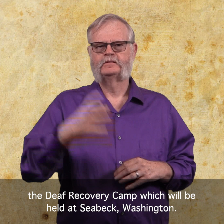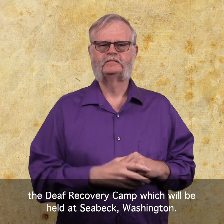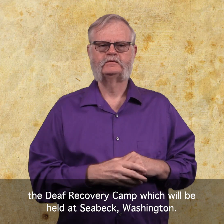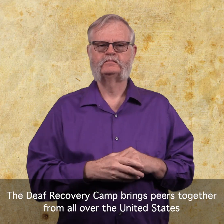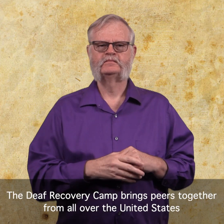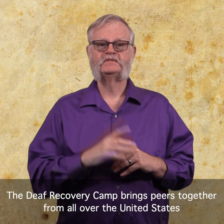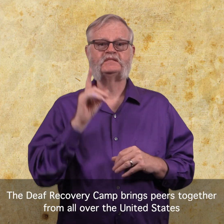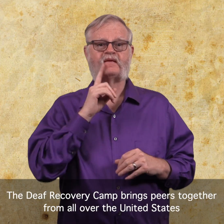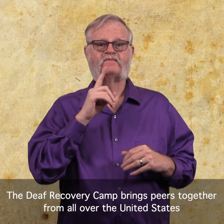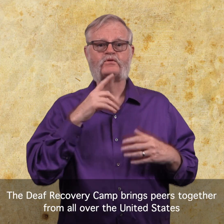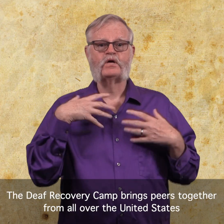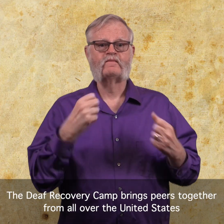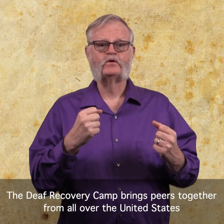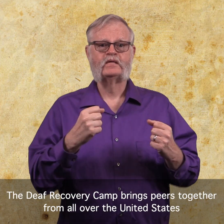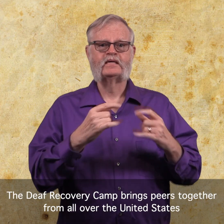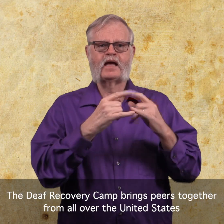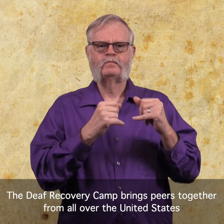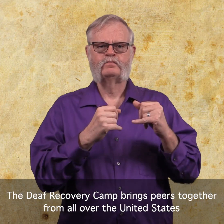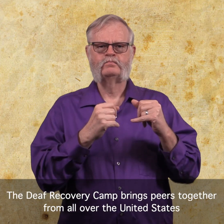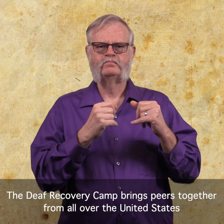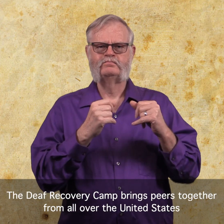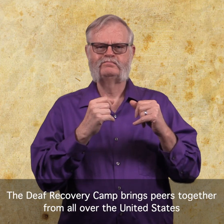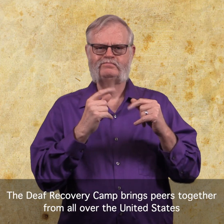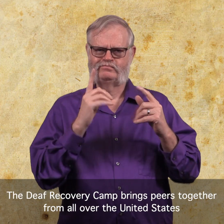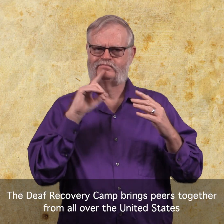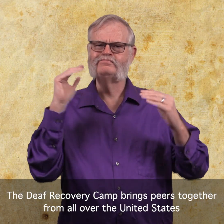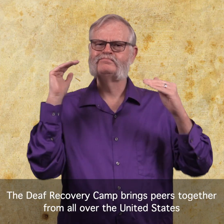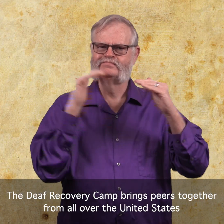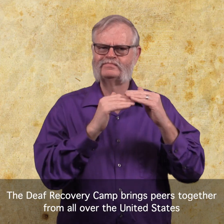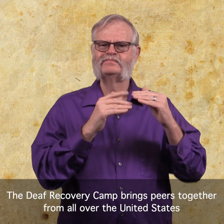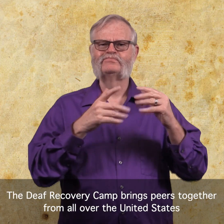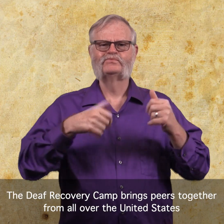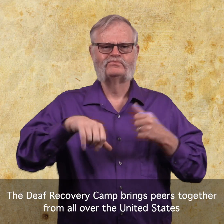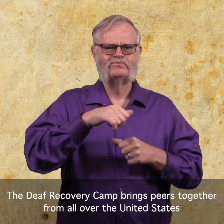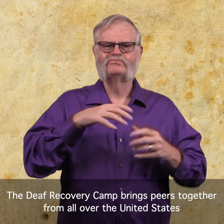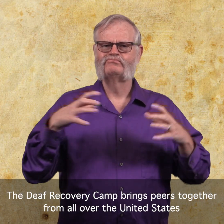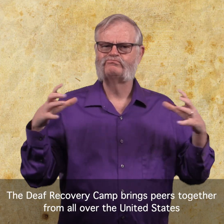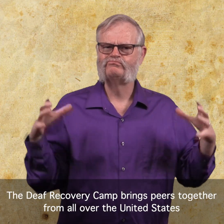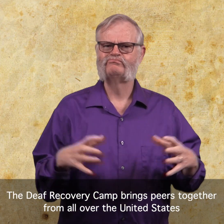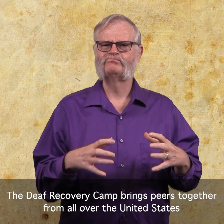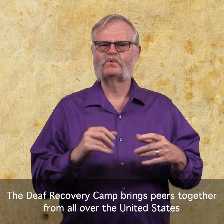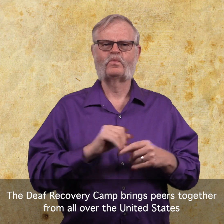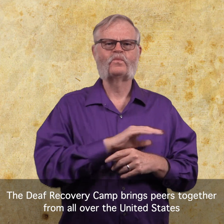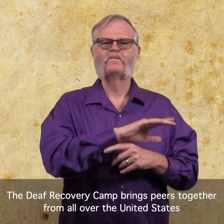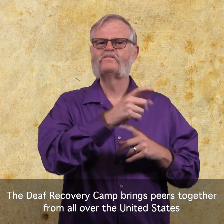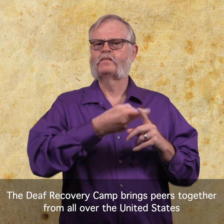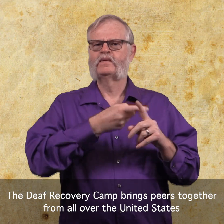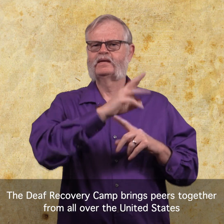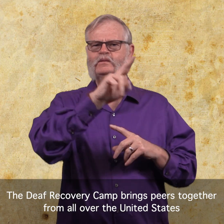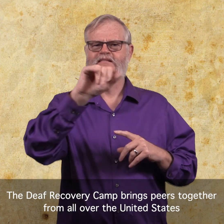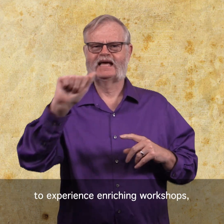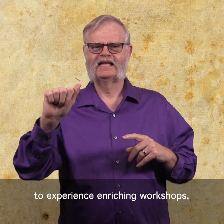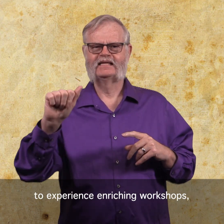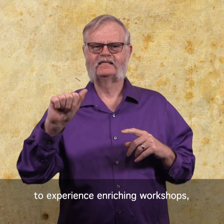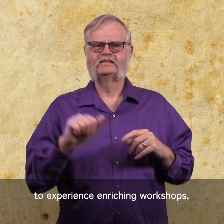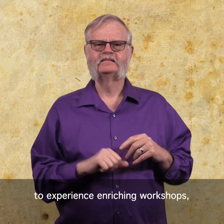The Deaf Recovery Camp brings peers together from all over the United States to experience